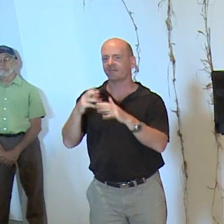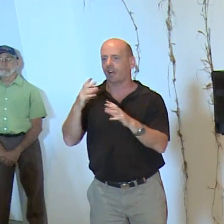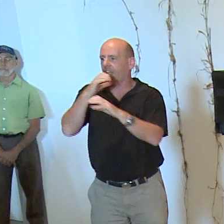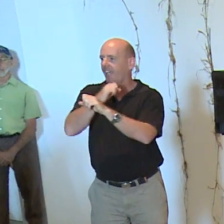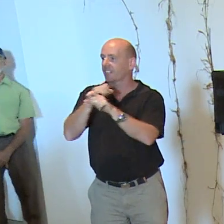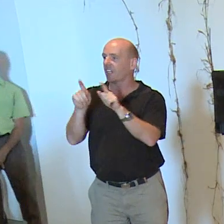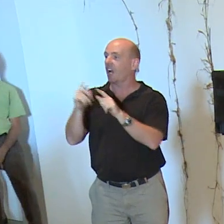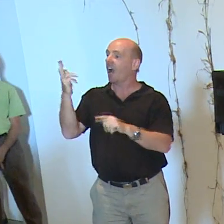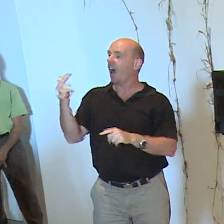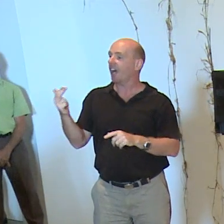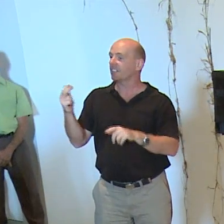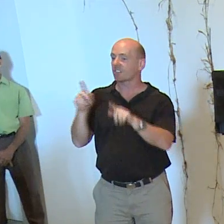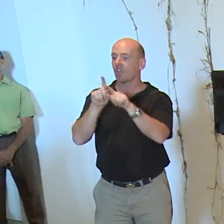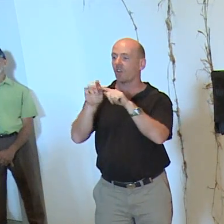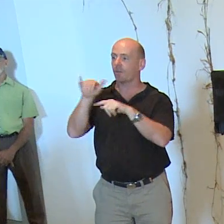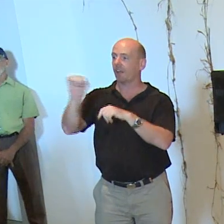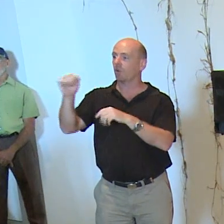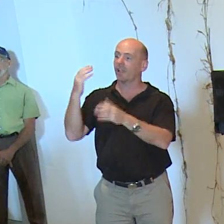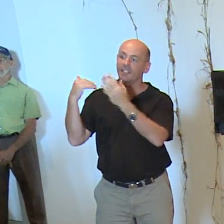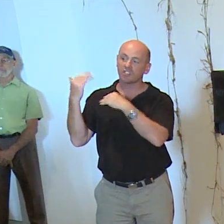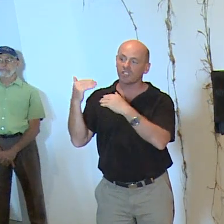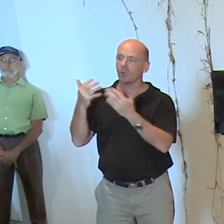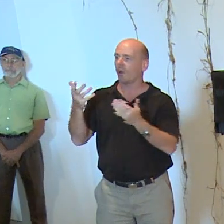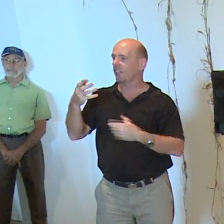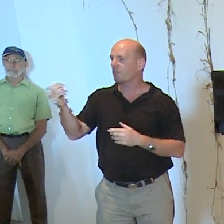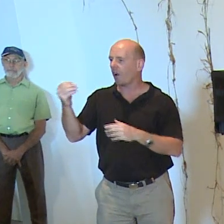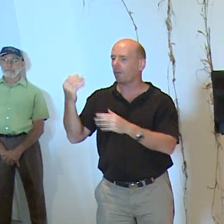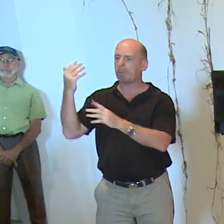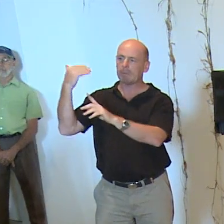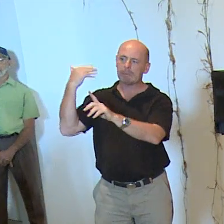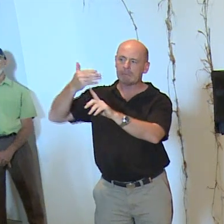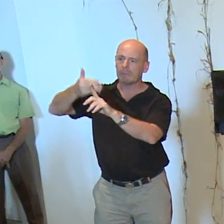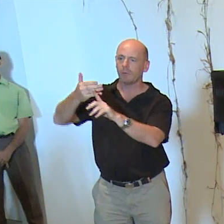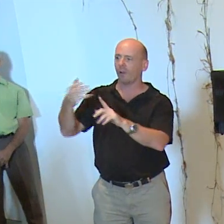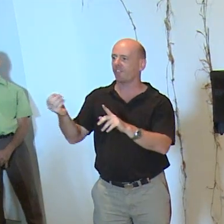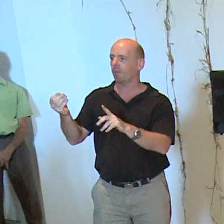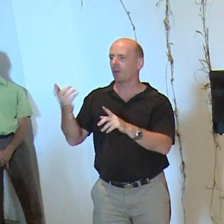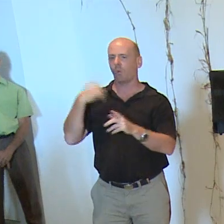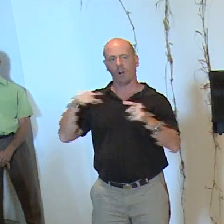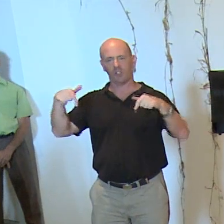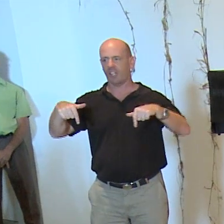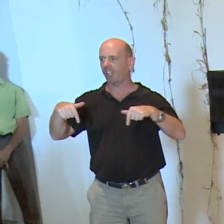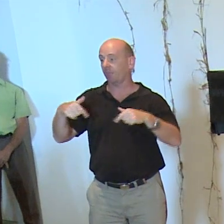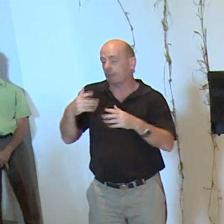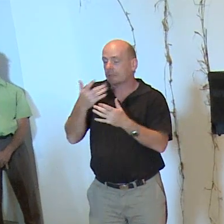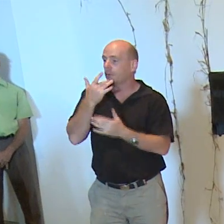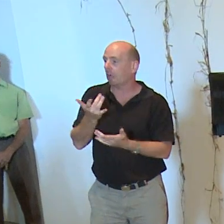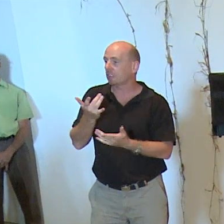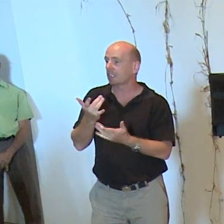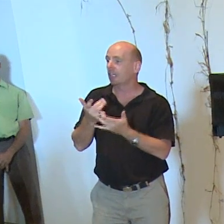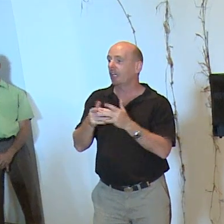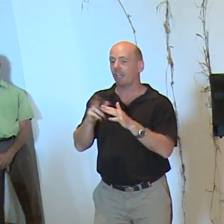as artists, learning about your history, where you came from, why you're here, I suppose. You know, if